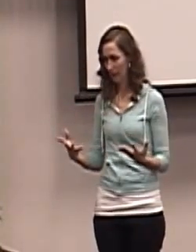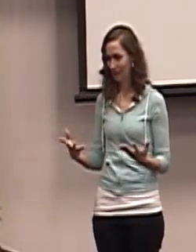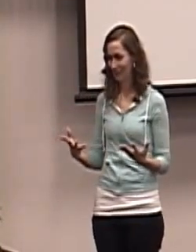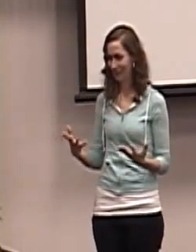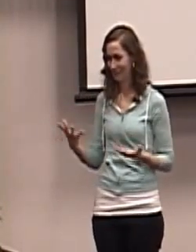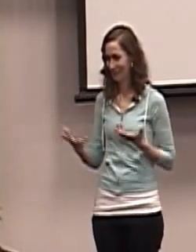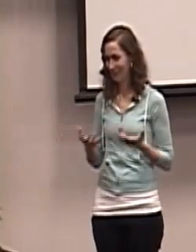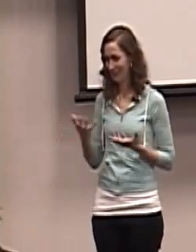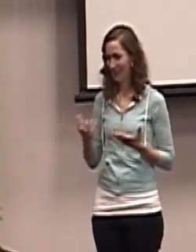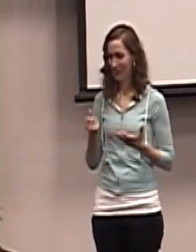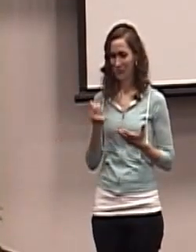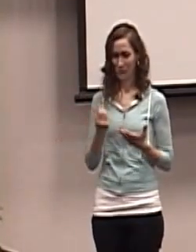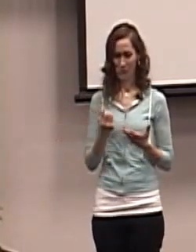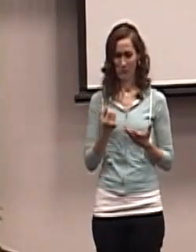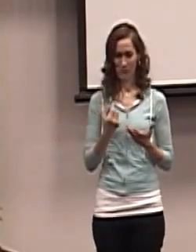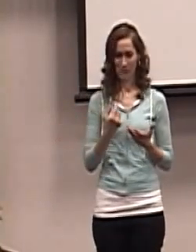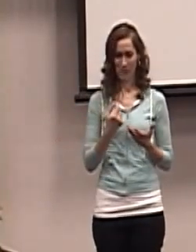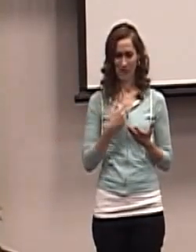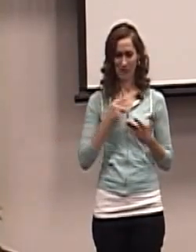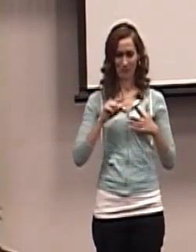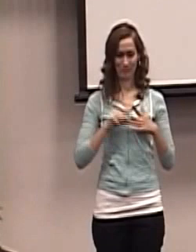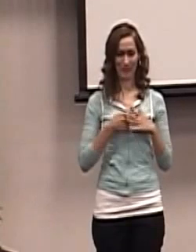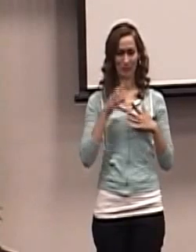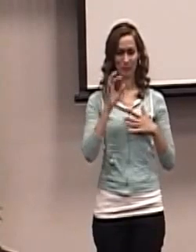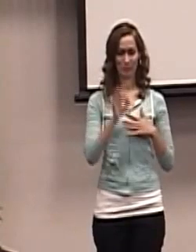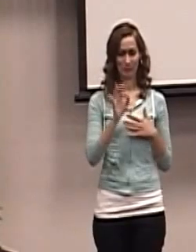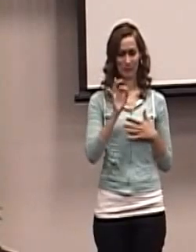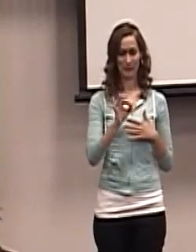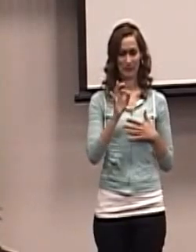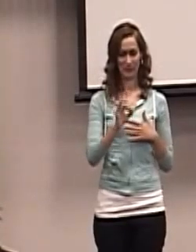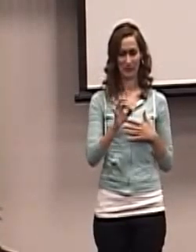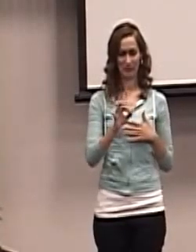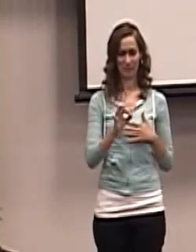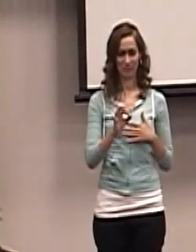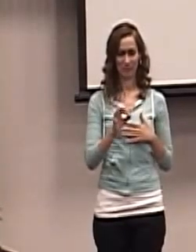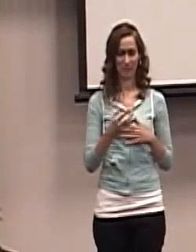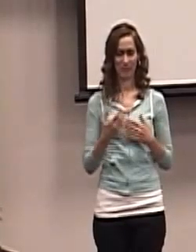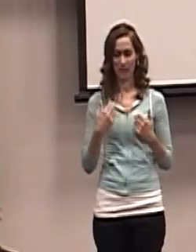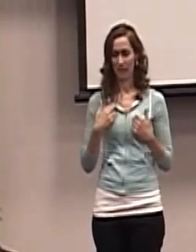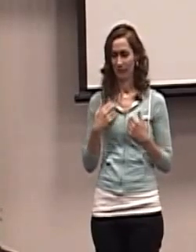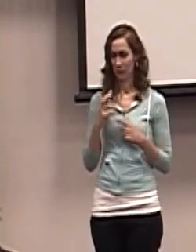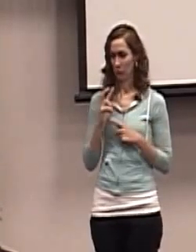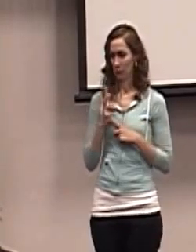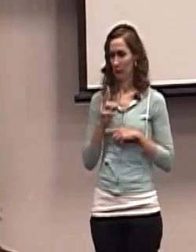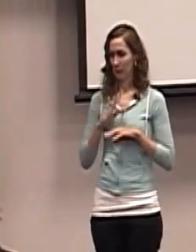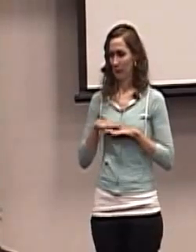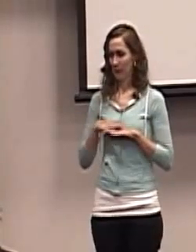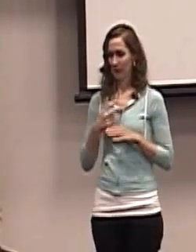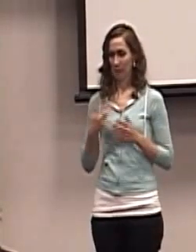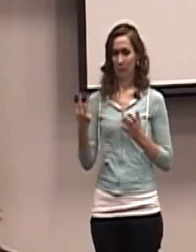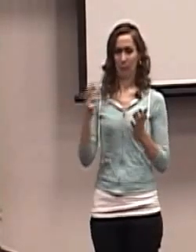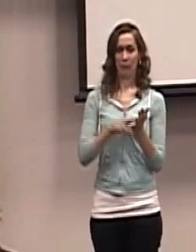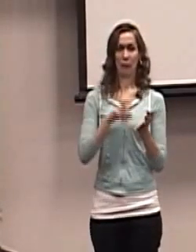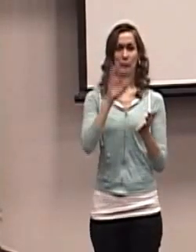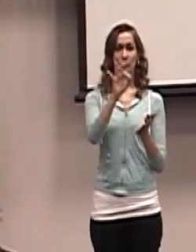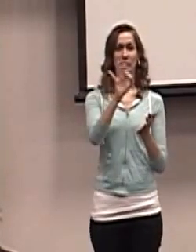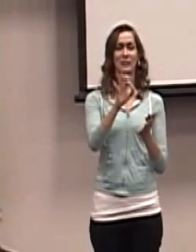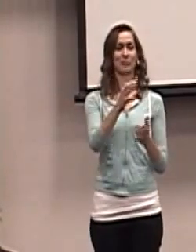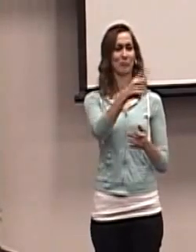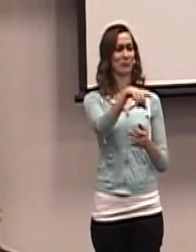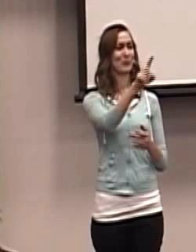and so I got to preach on maybe 2 minutes' notice, and so you guys better be